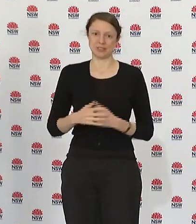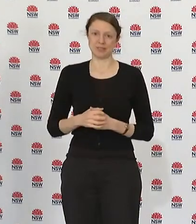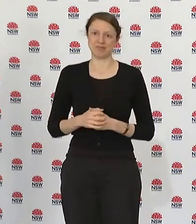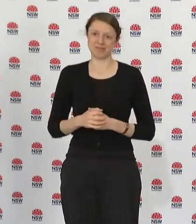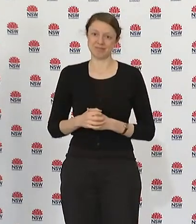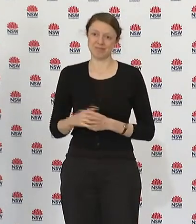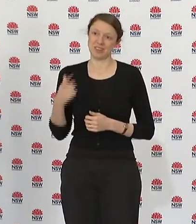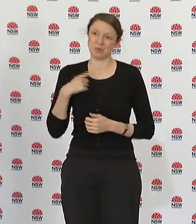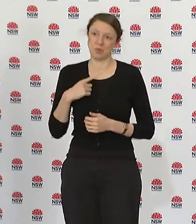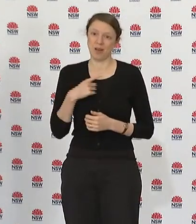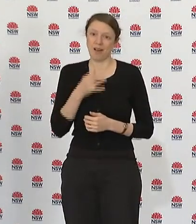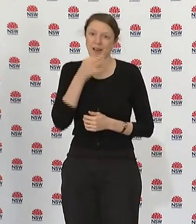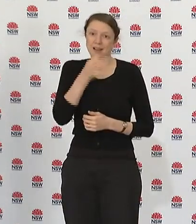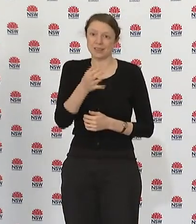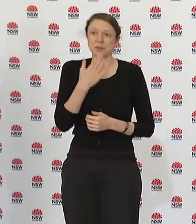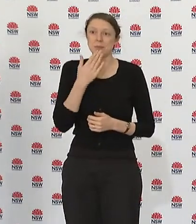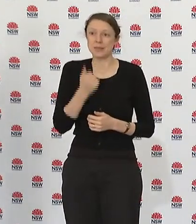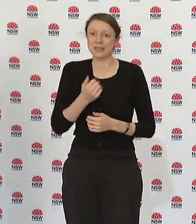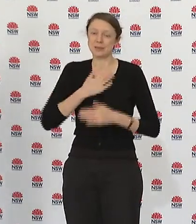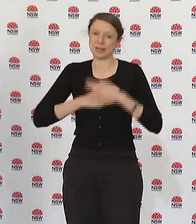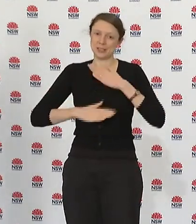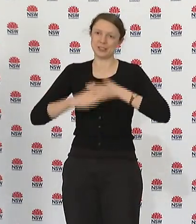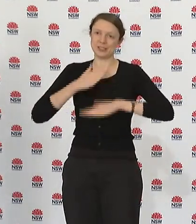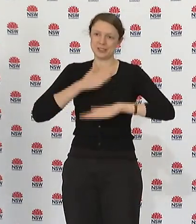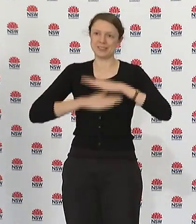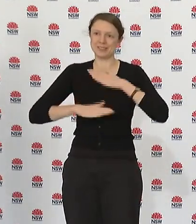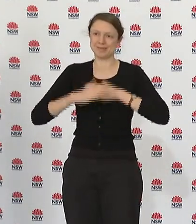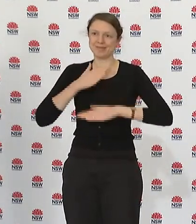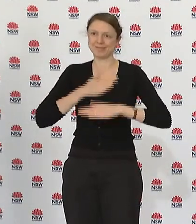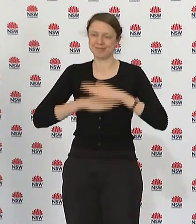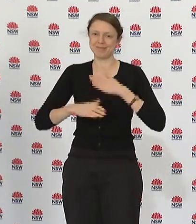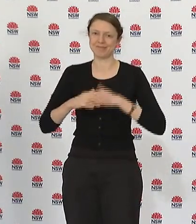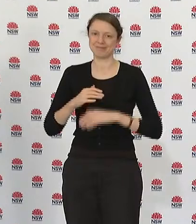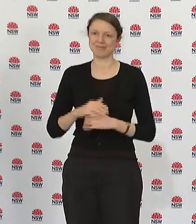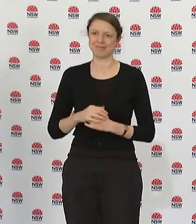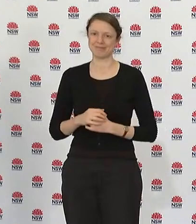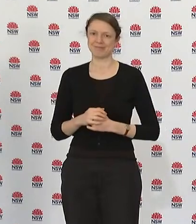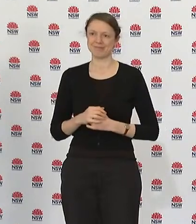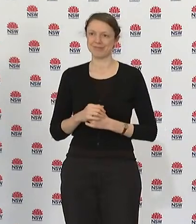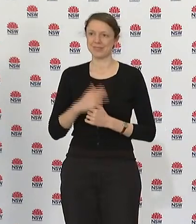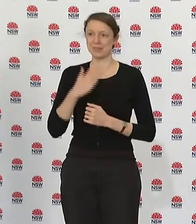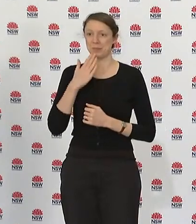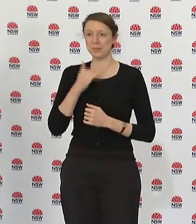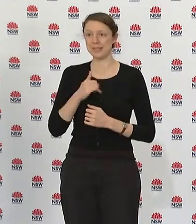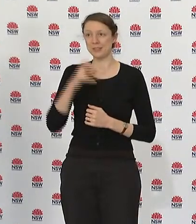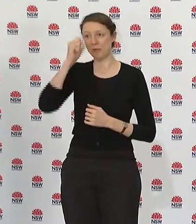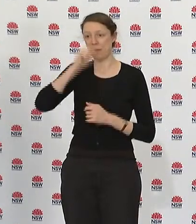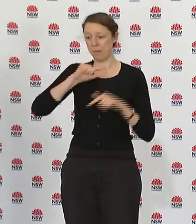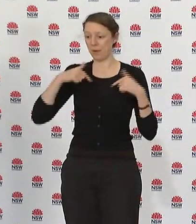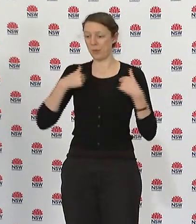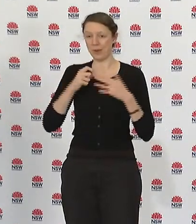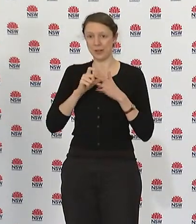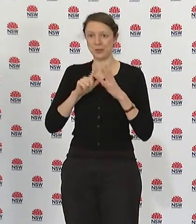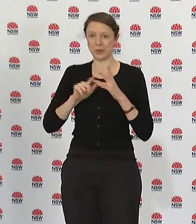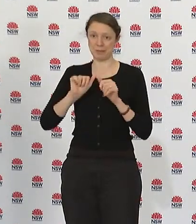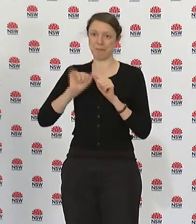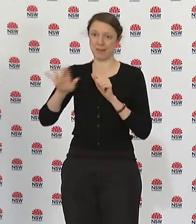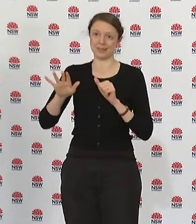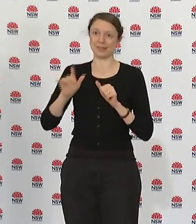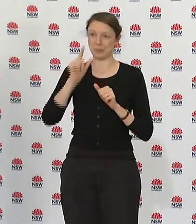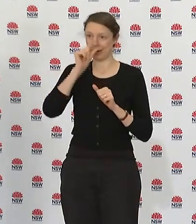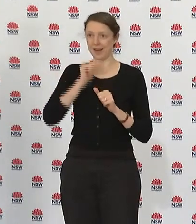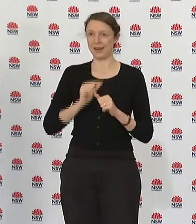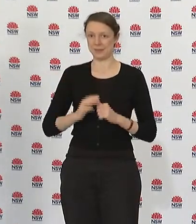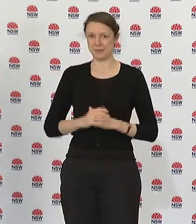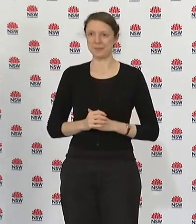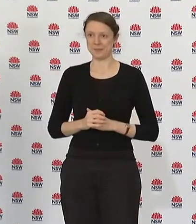asking everybody to please remain patient. Please know that we're making the decisions in the best interest of our citizens, and we just ask everybody